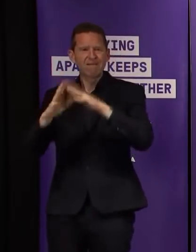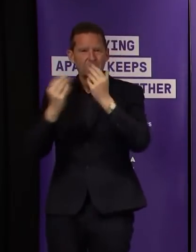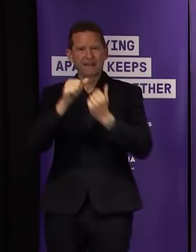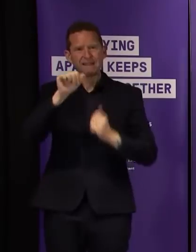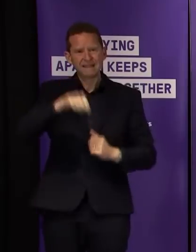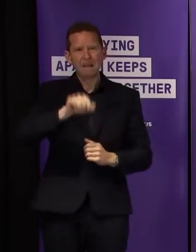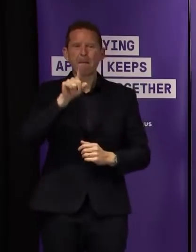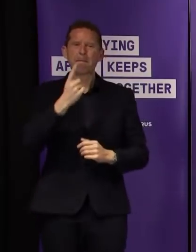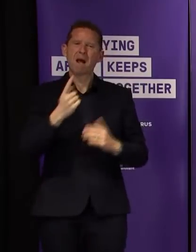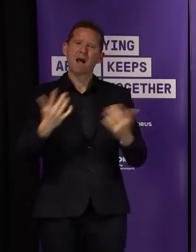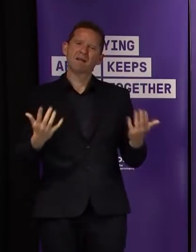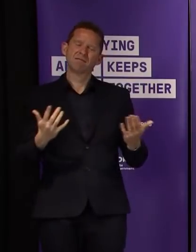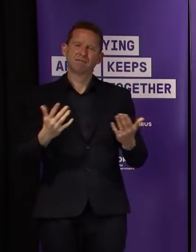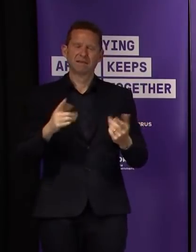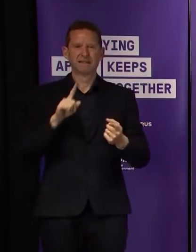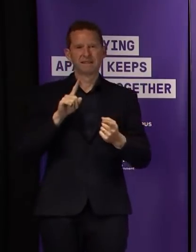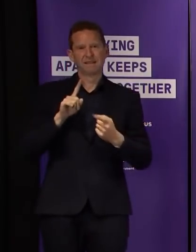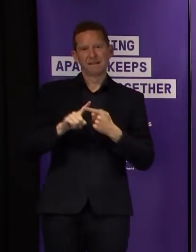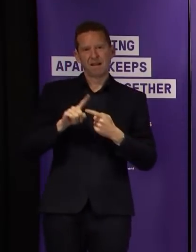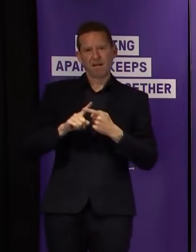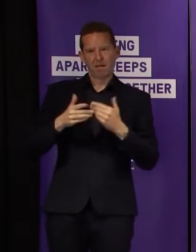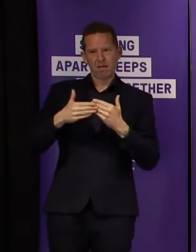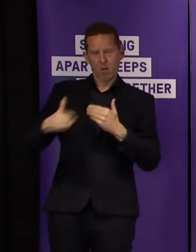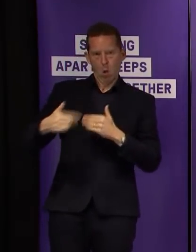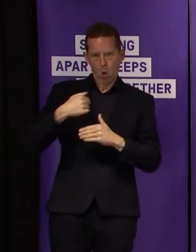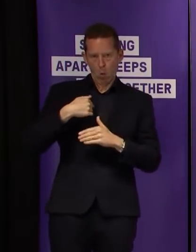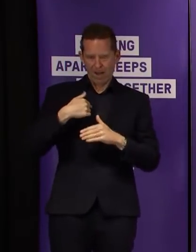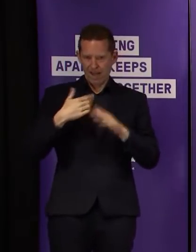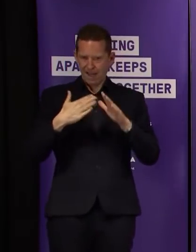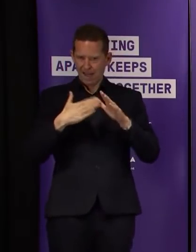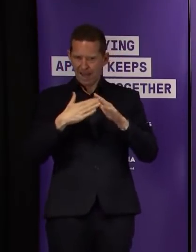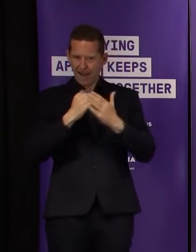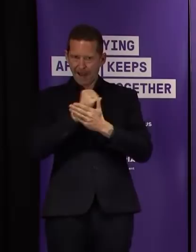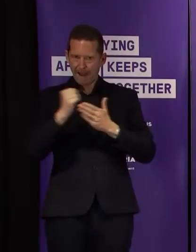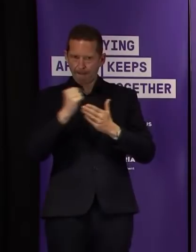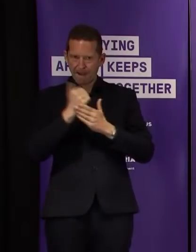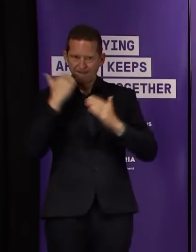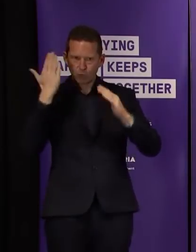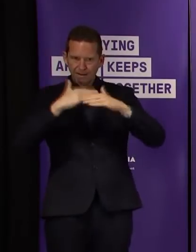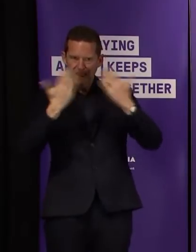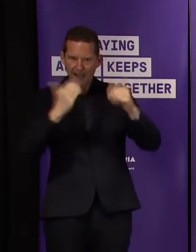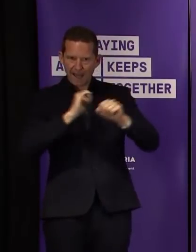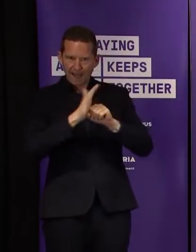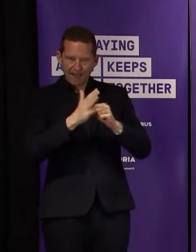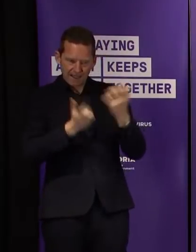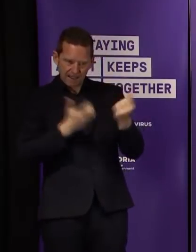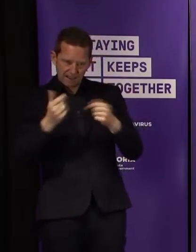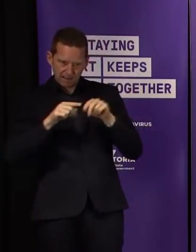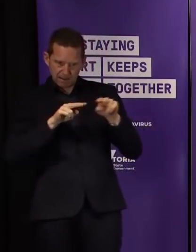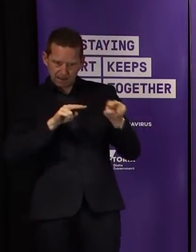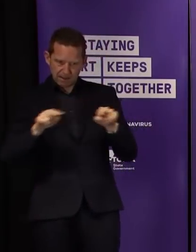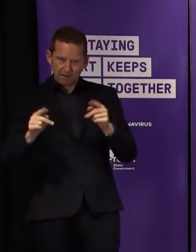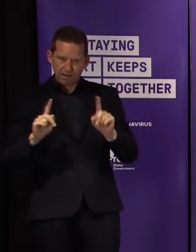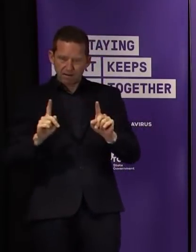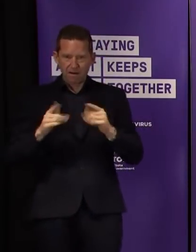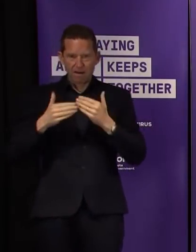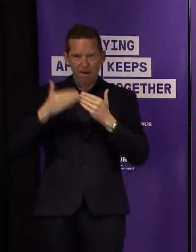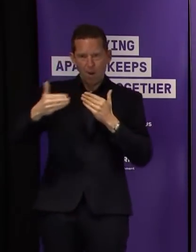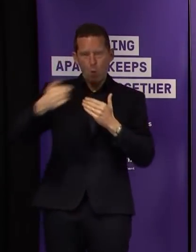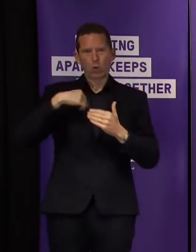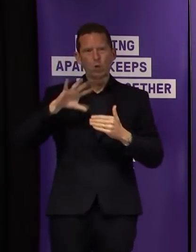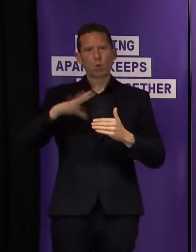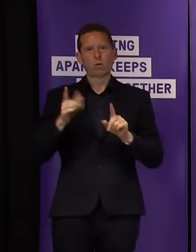21 looks much like a normal 21 and doesn't have all these hangovers of restrictions on, restrictions